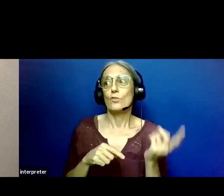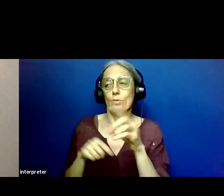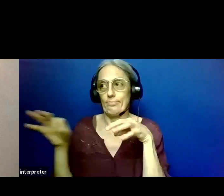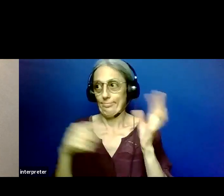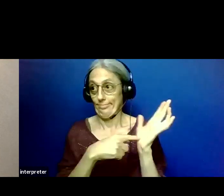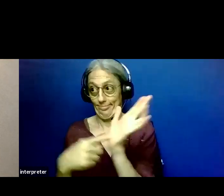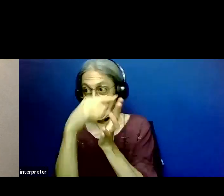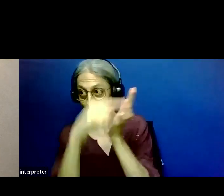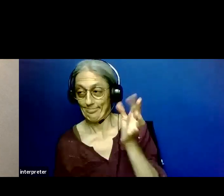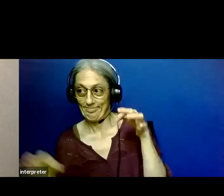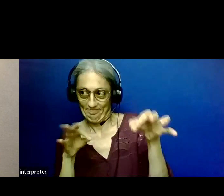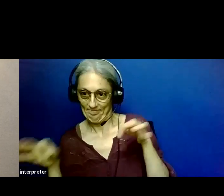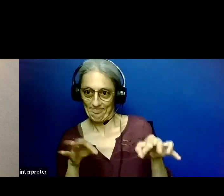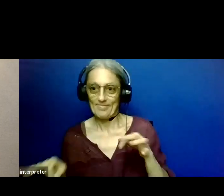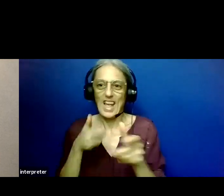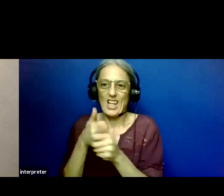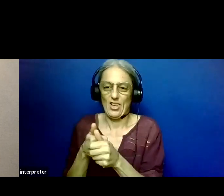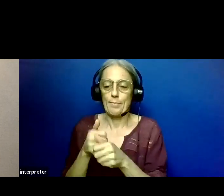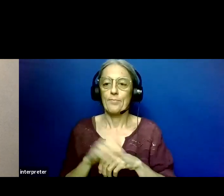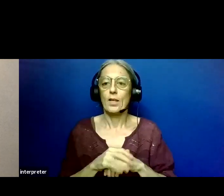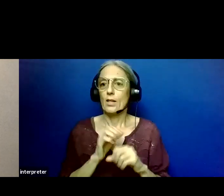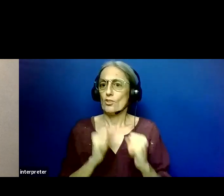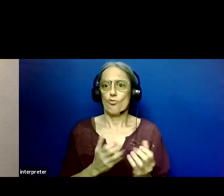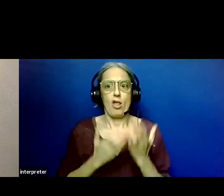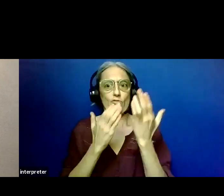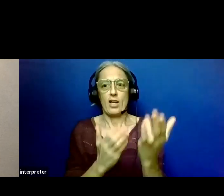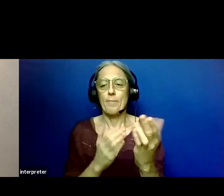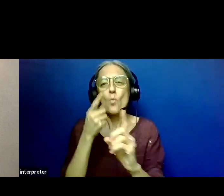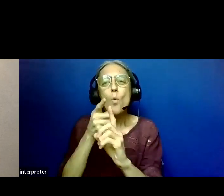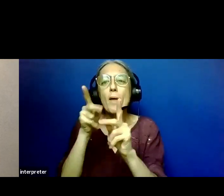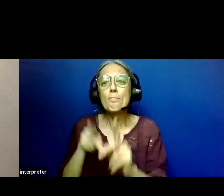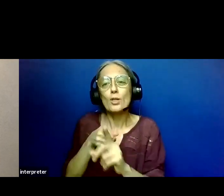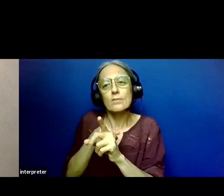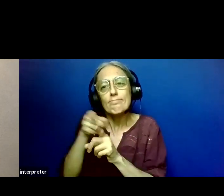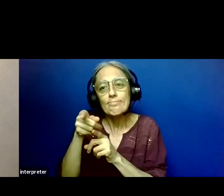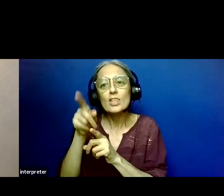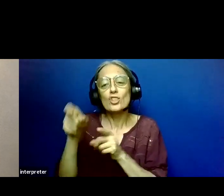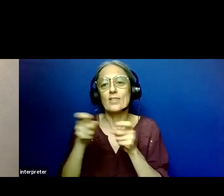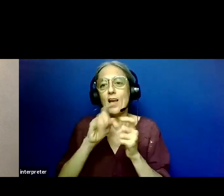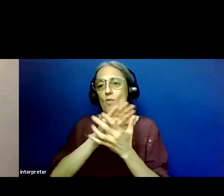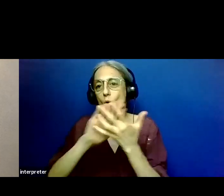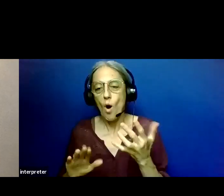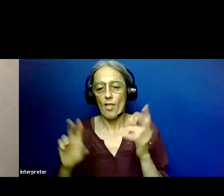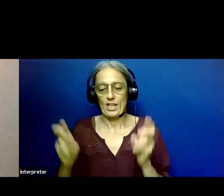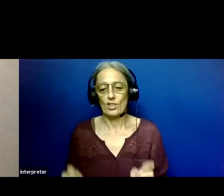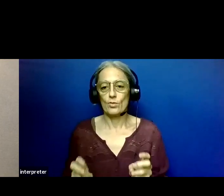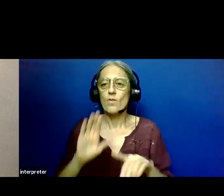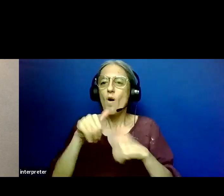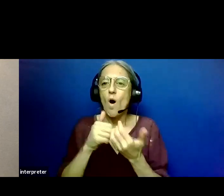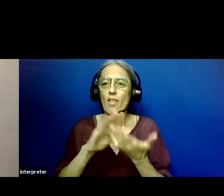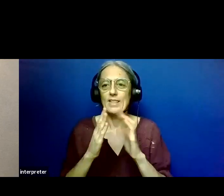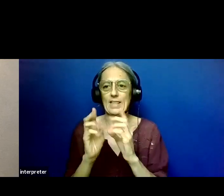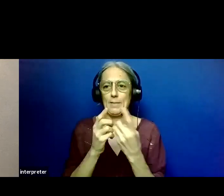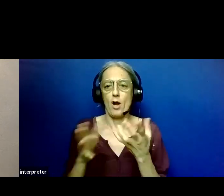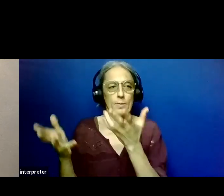a dedicated person to handle all of these issues, work with all the city departments,